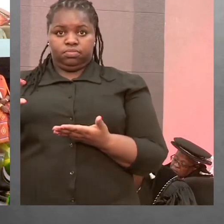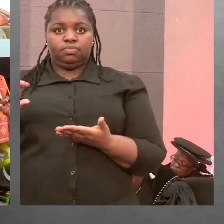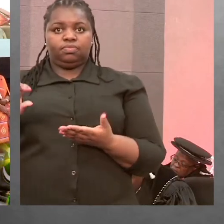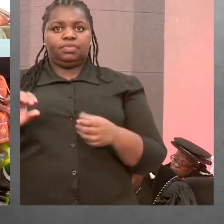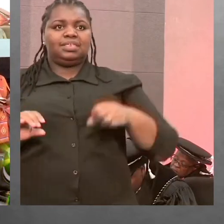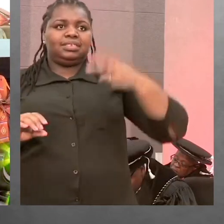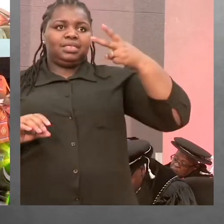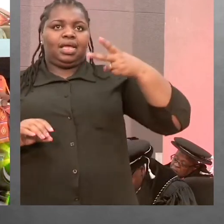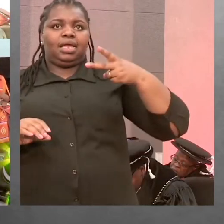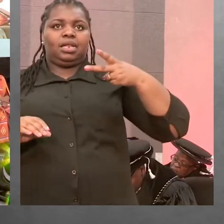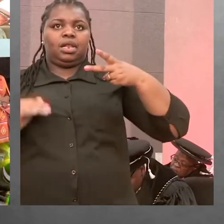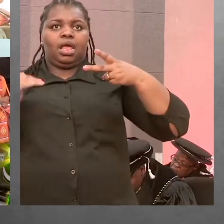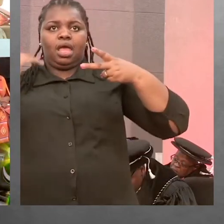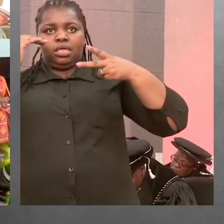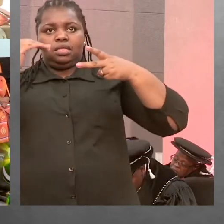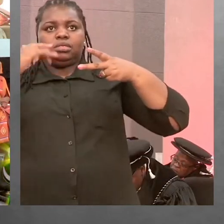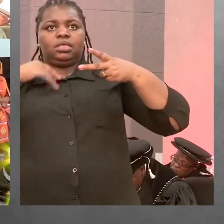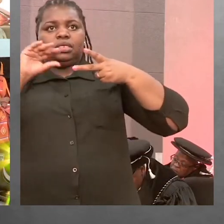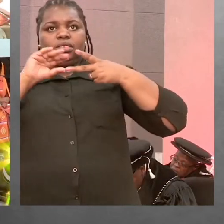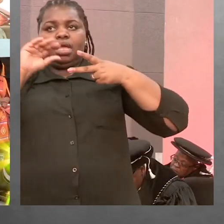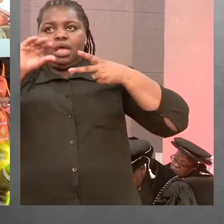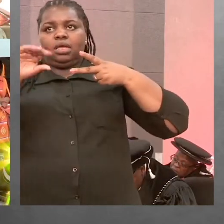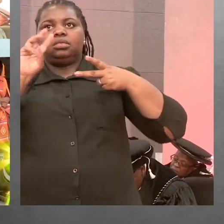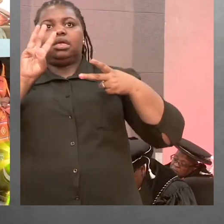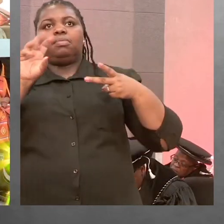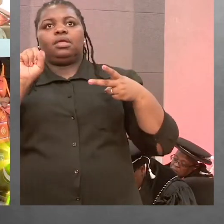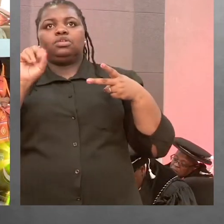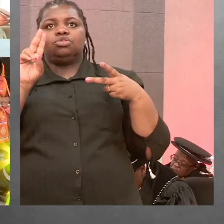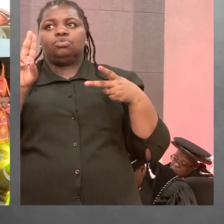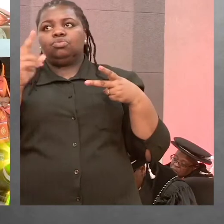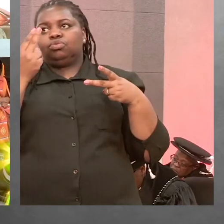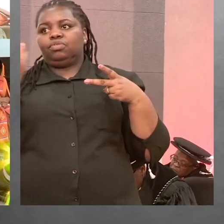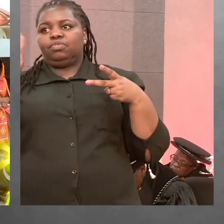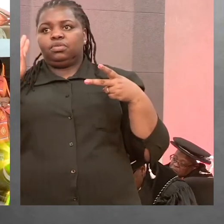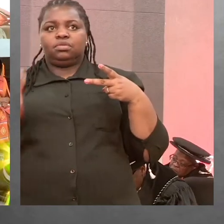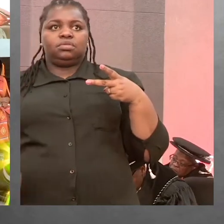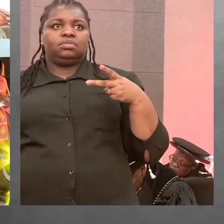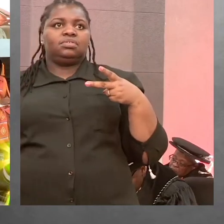second highest is allocated to Walter Sisulu University.